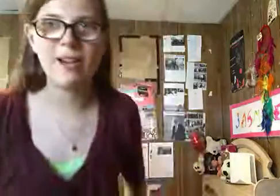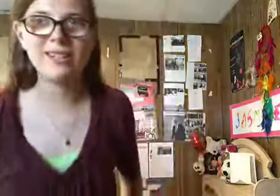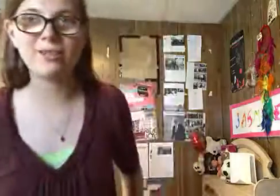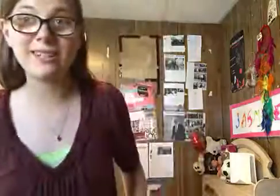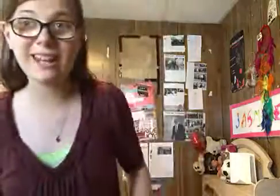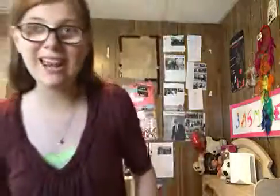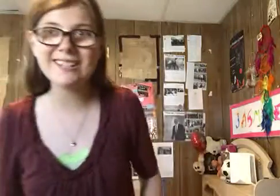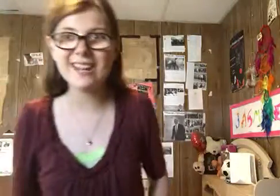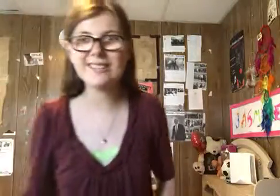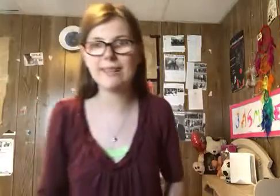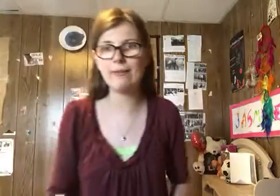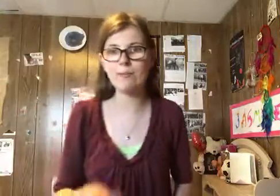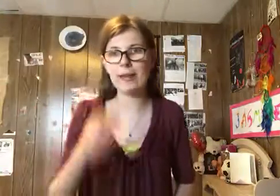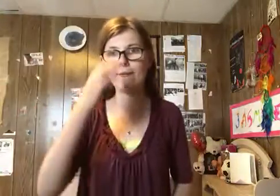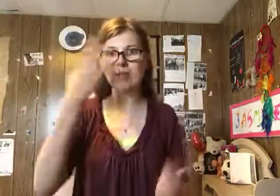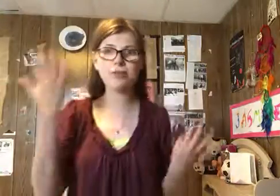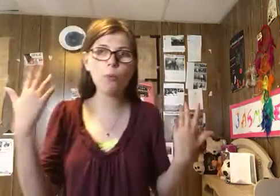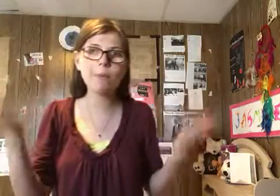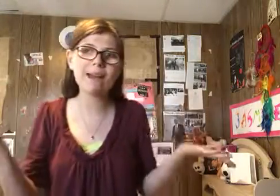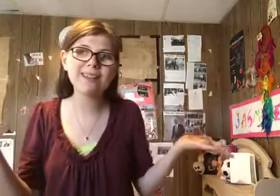everybody. So tonight at Seafoams, I have another open mic.